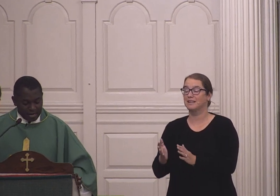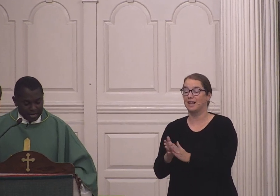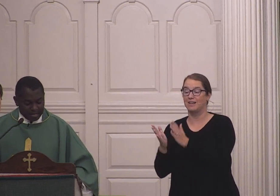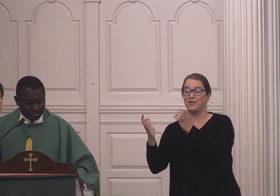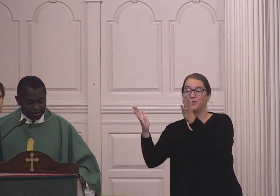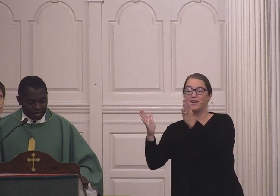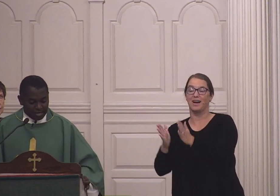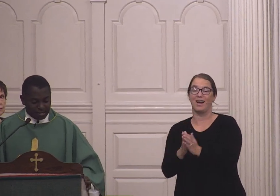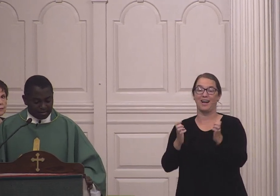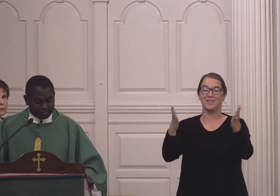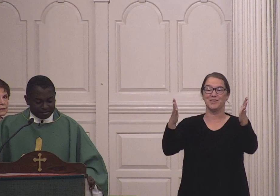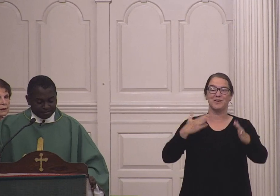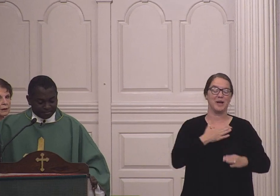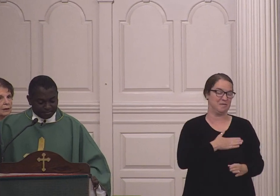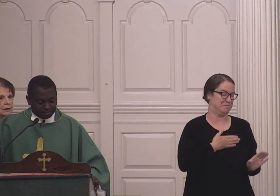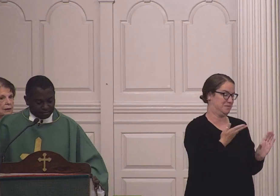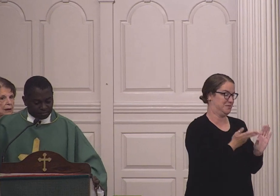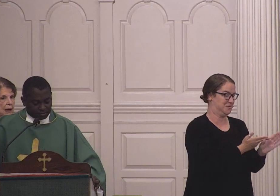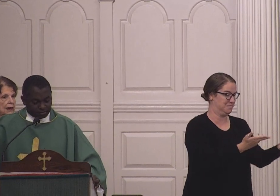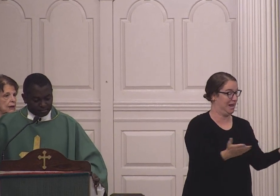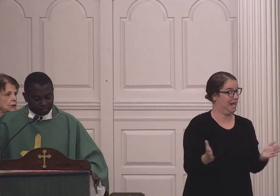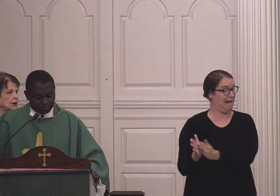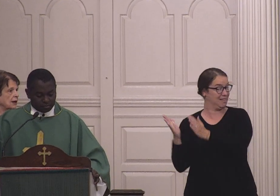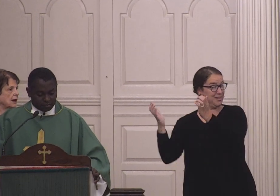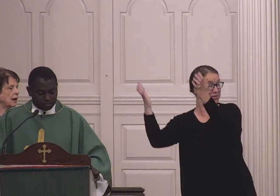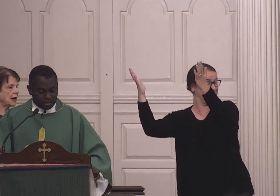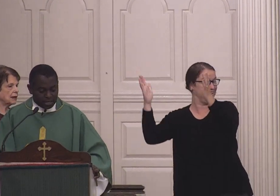Alleluia, alleluia.